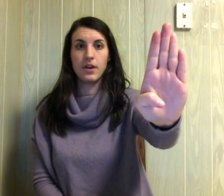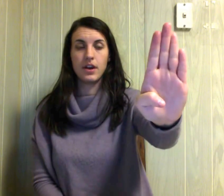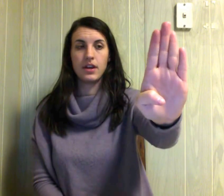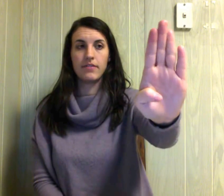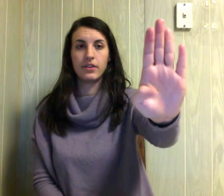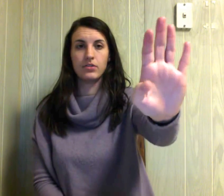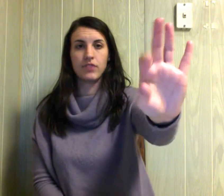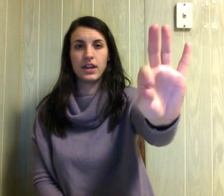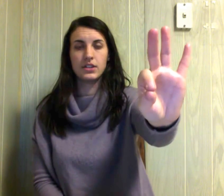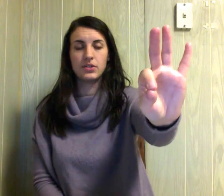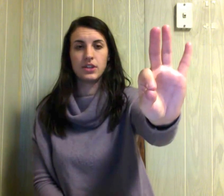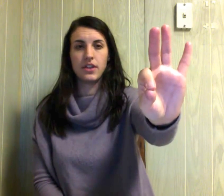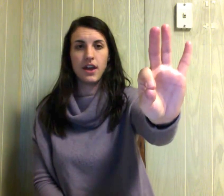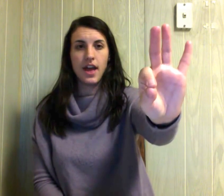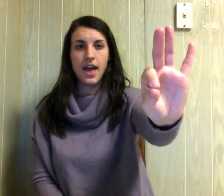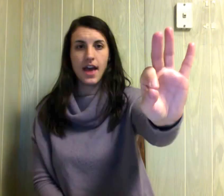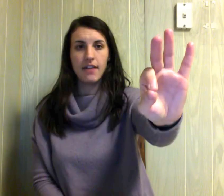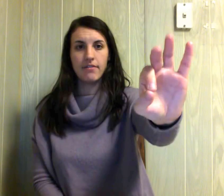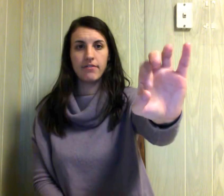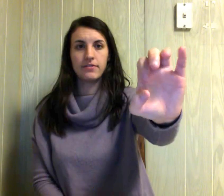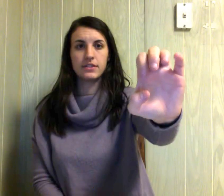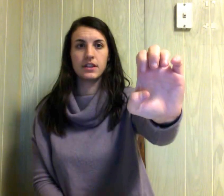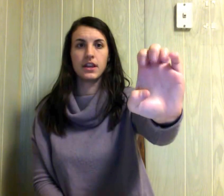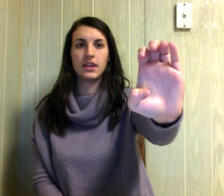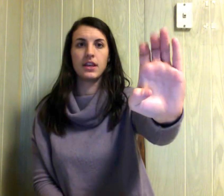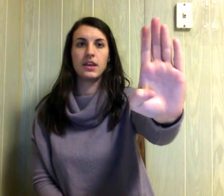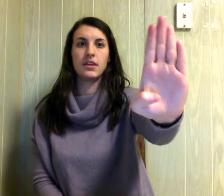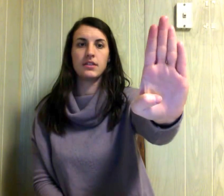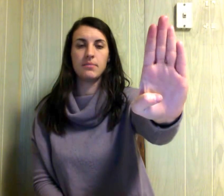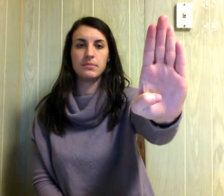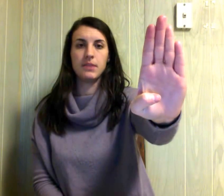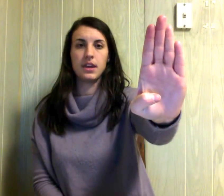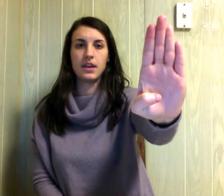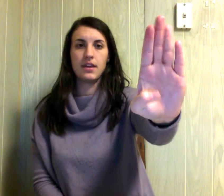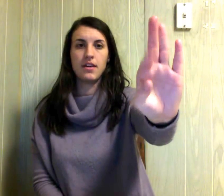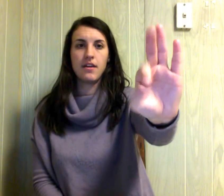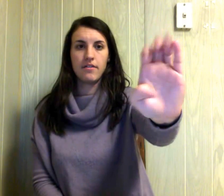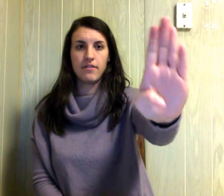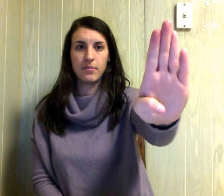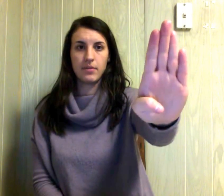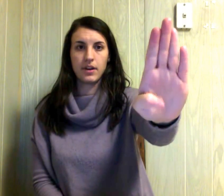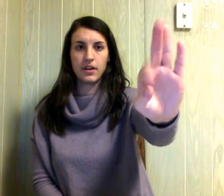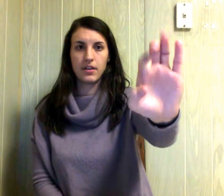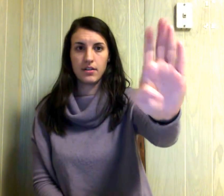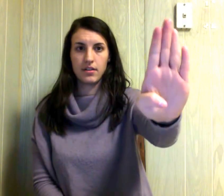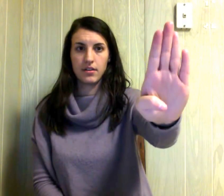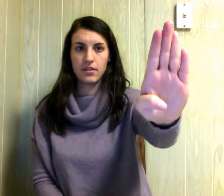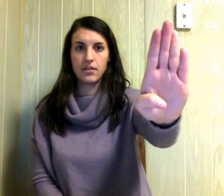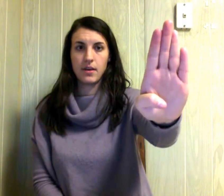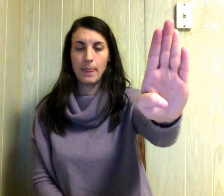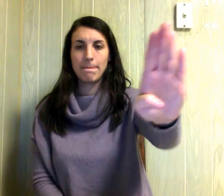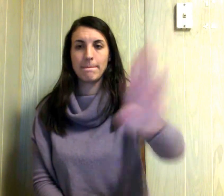February flows right into each other. F slightly E up to B. February. Okay.